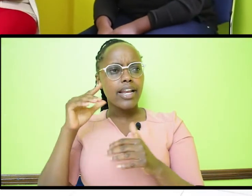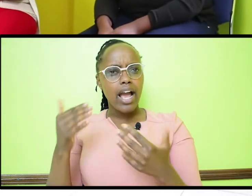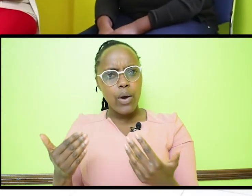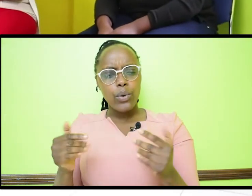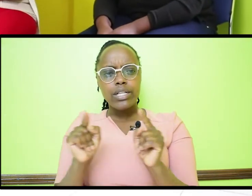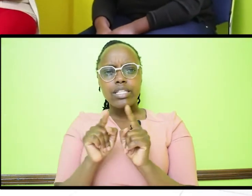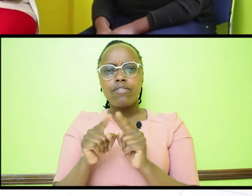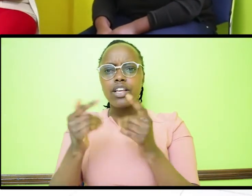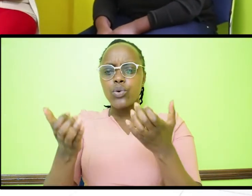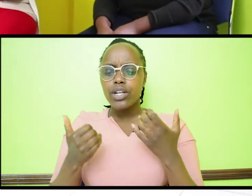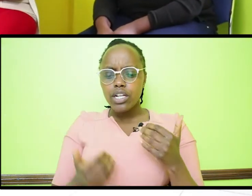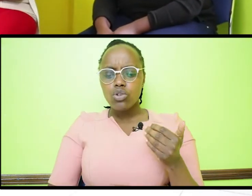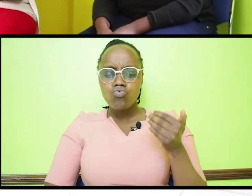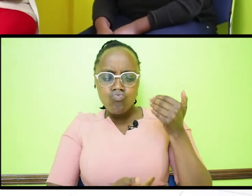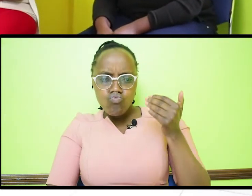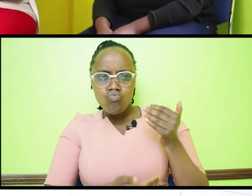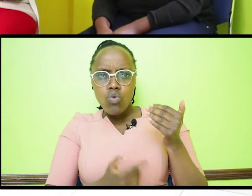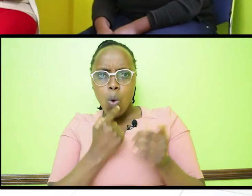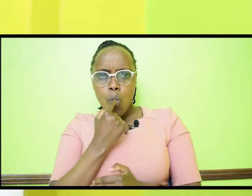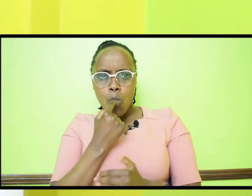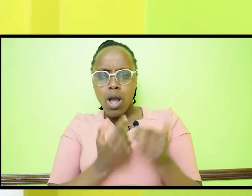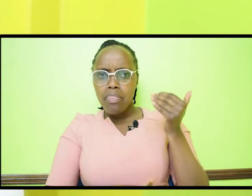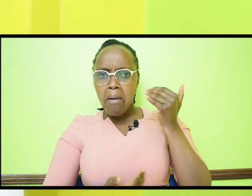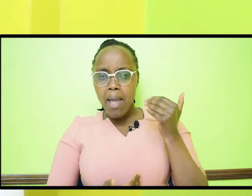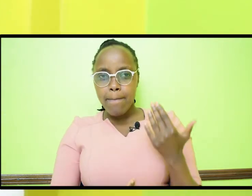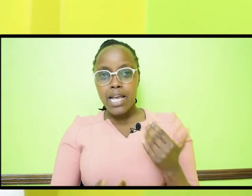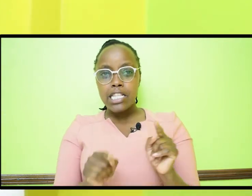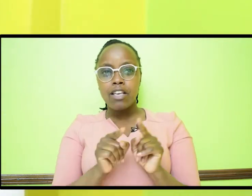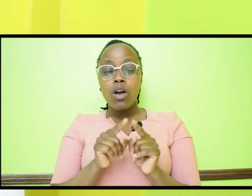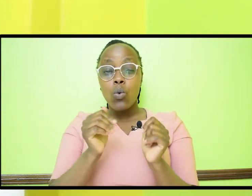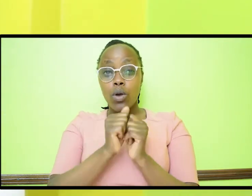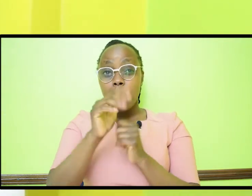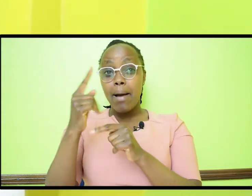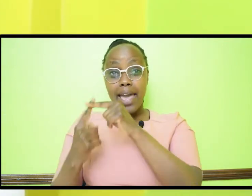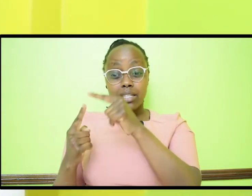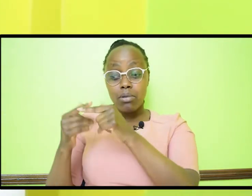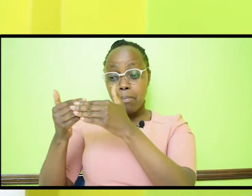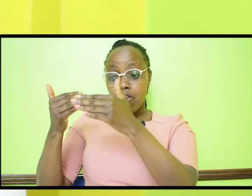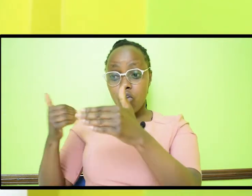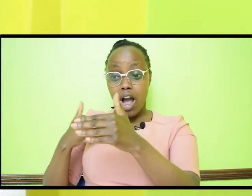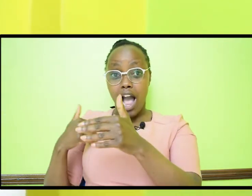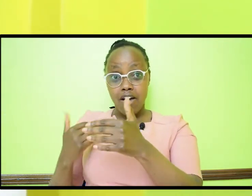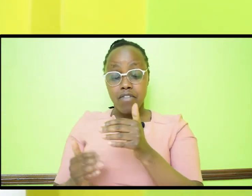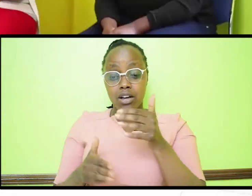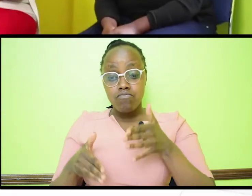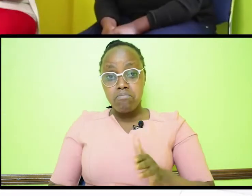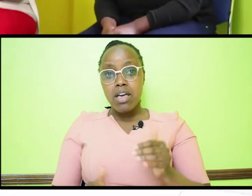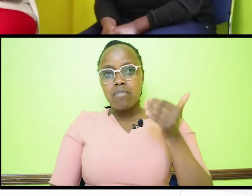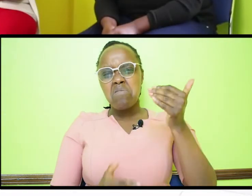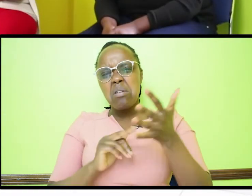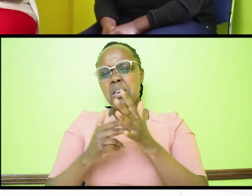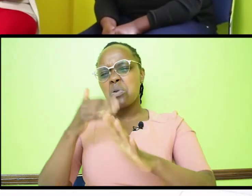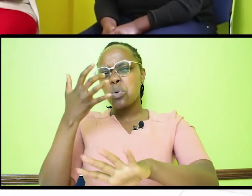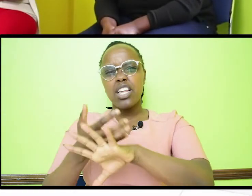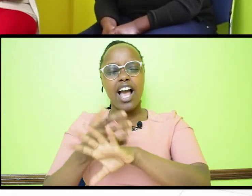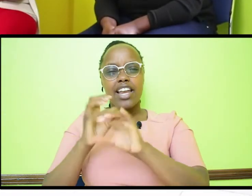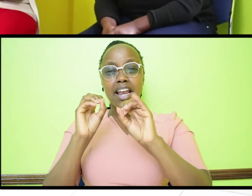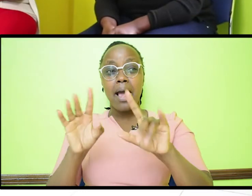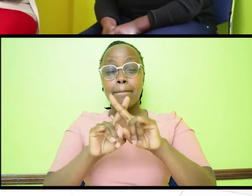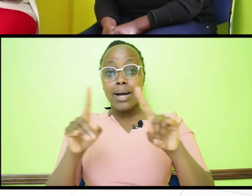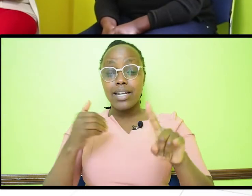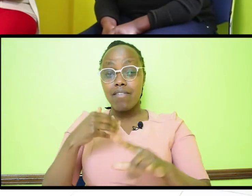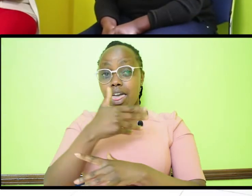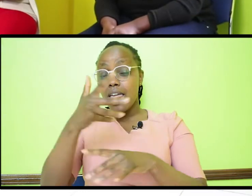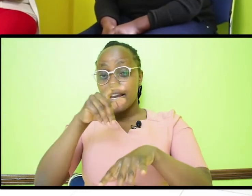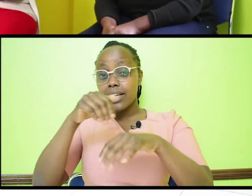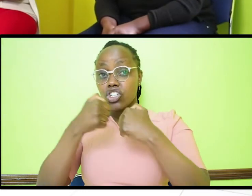Gladys in terms of she needs to breastfeed the baby, she needs to... Of course, with her experience that she has another baby, it was not as hard.